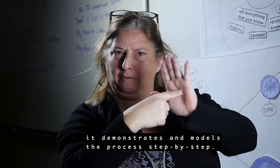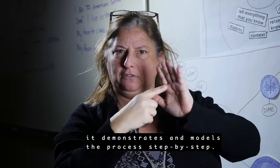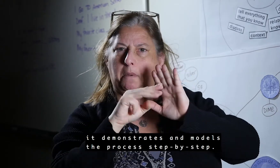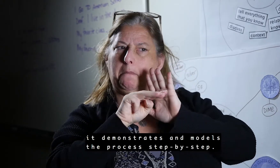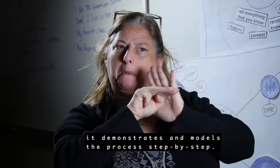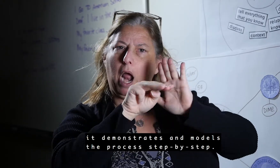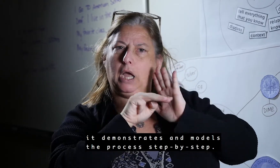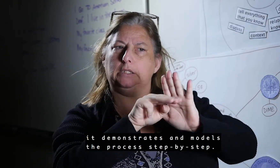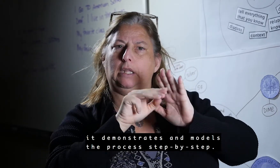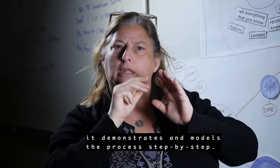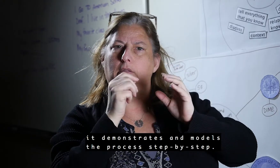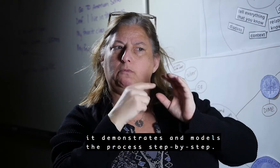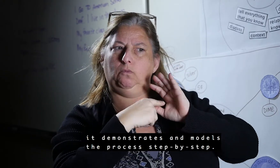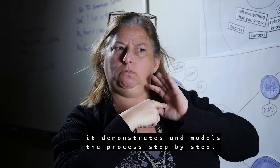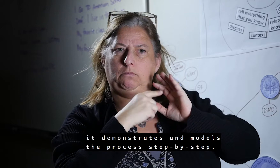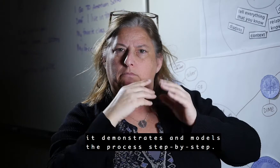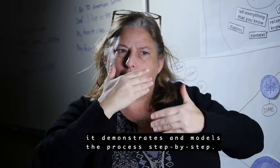process step by step.